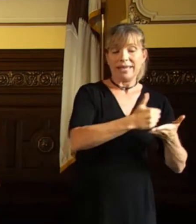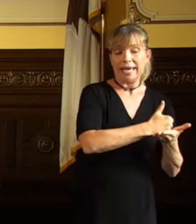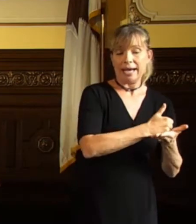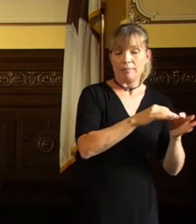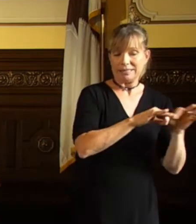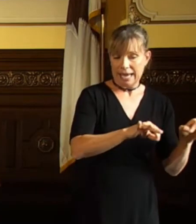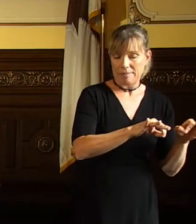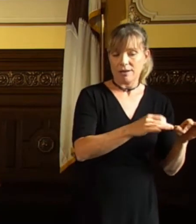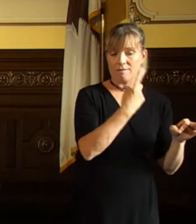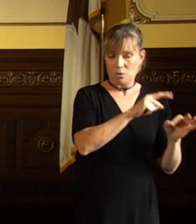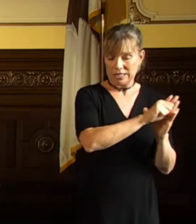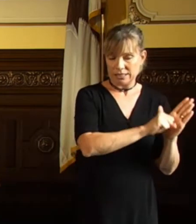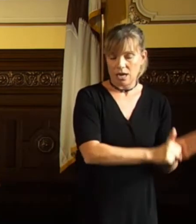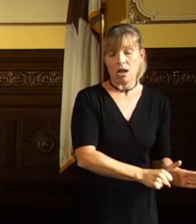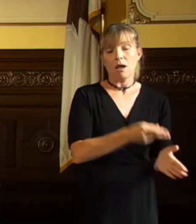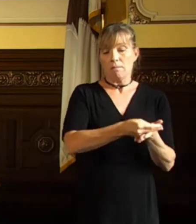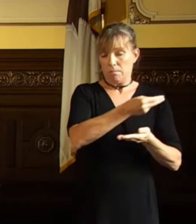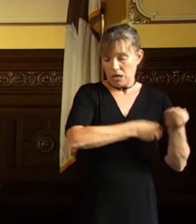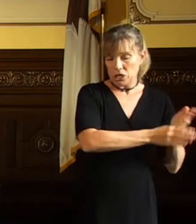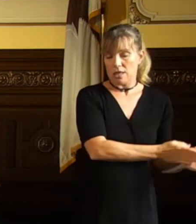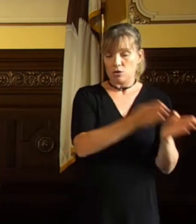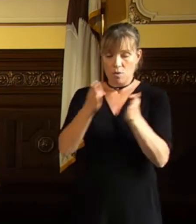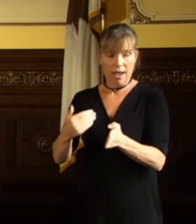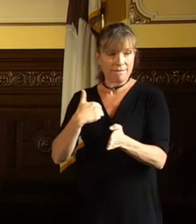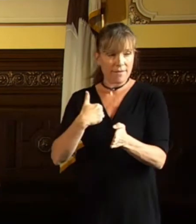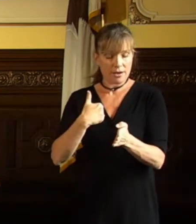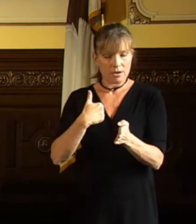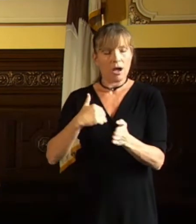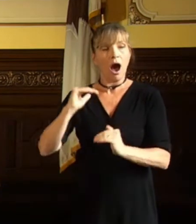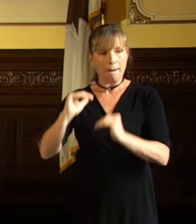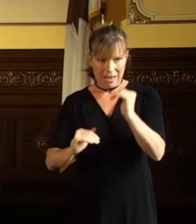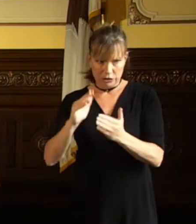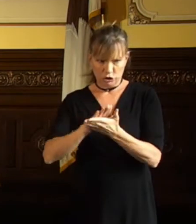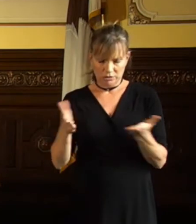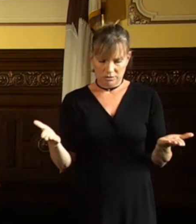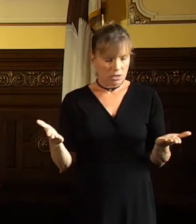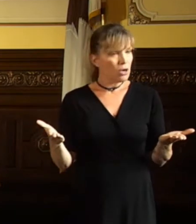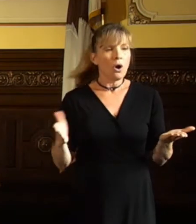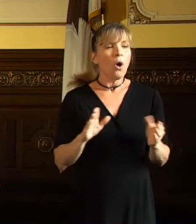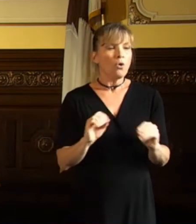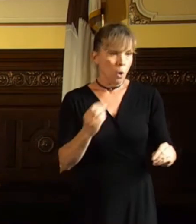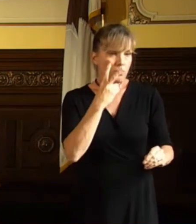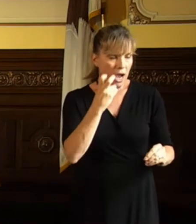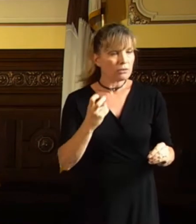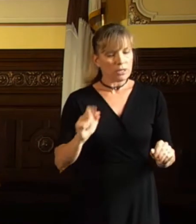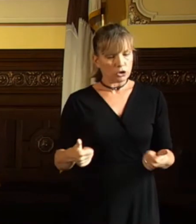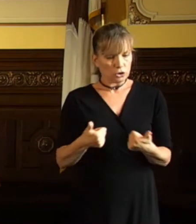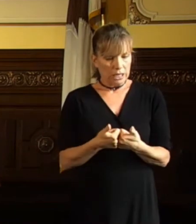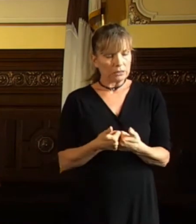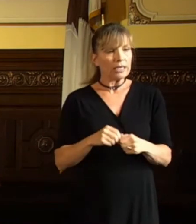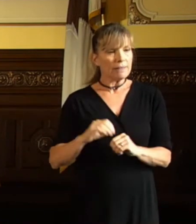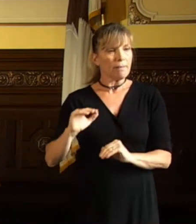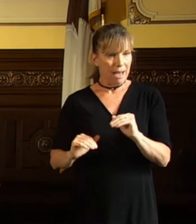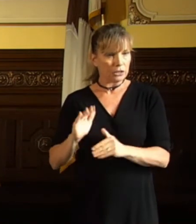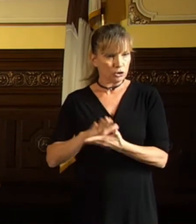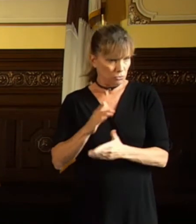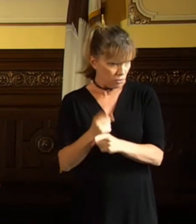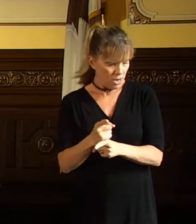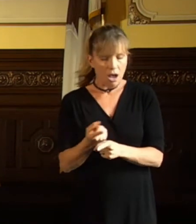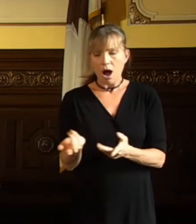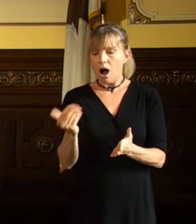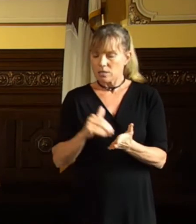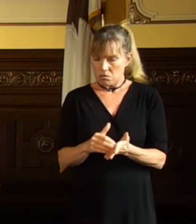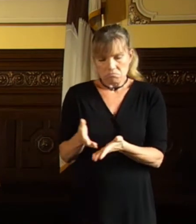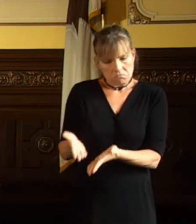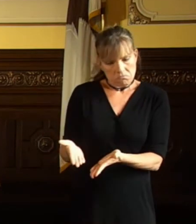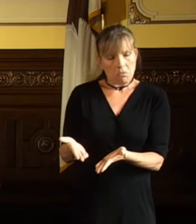statement essentially for a state budget, and you've got a balance sheet. And there's no doubt that there are challenges in our balance sheet, right? And these are, again,